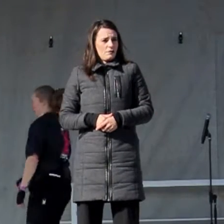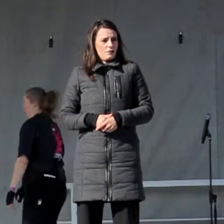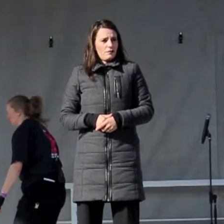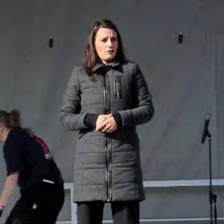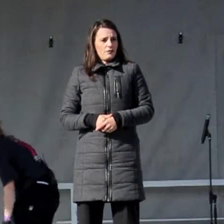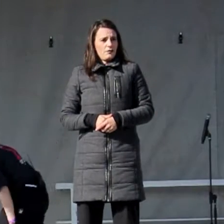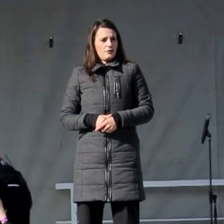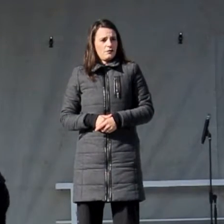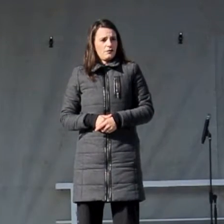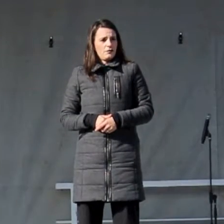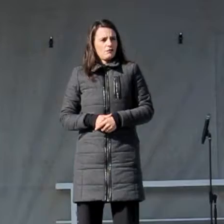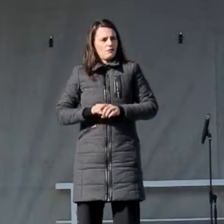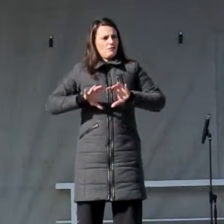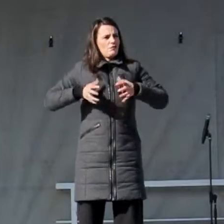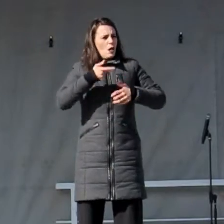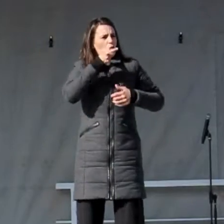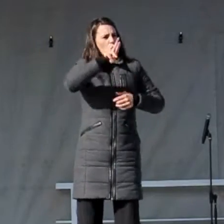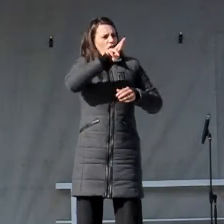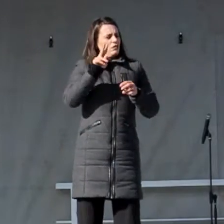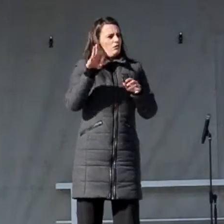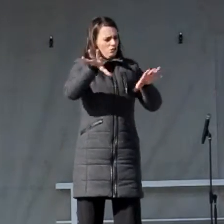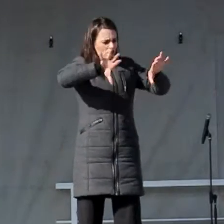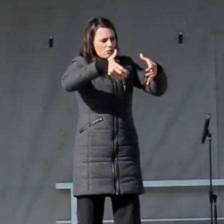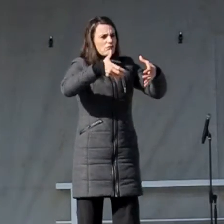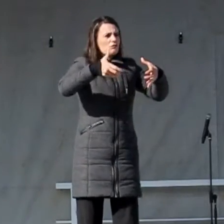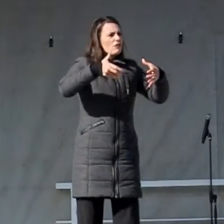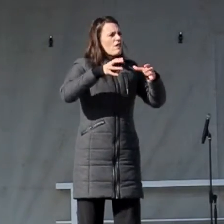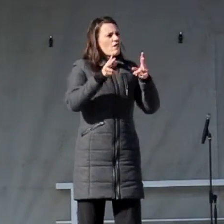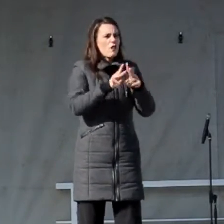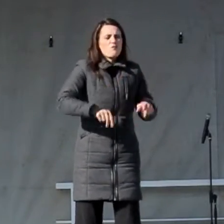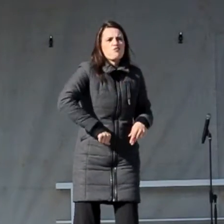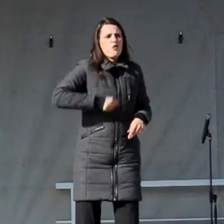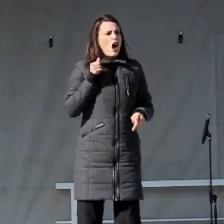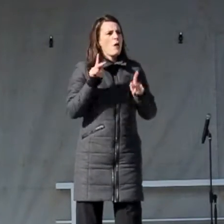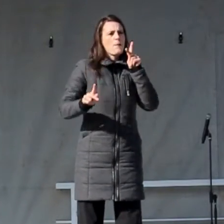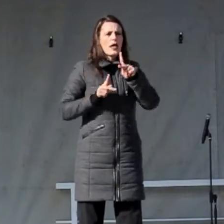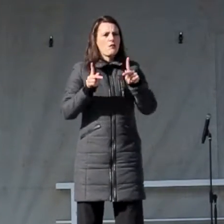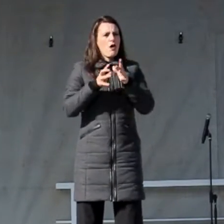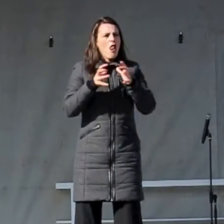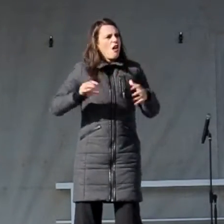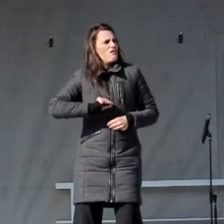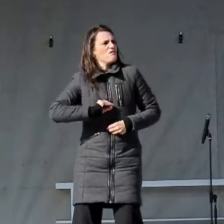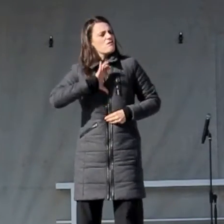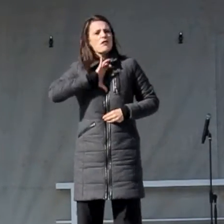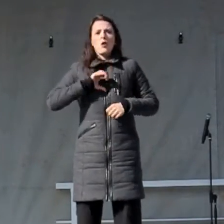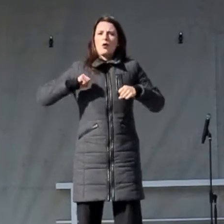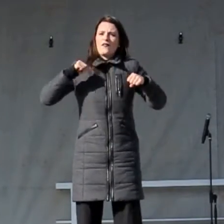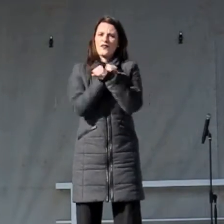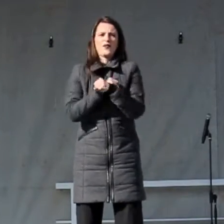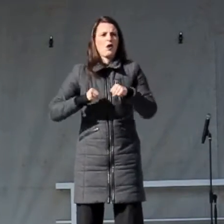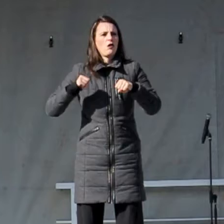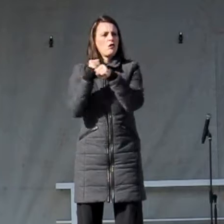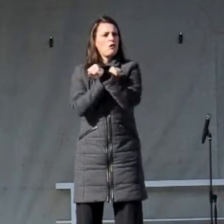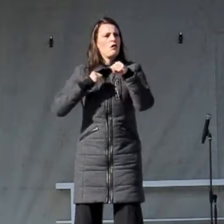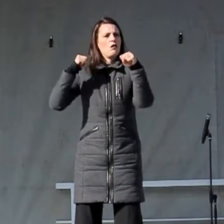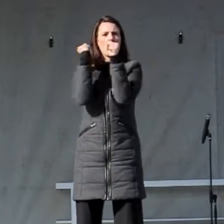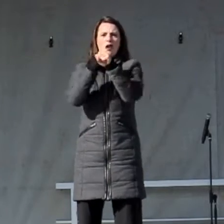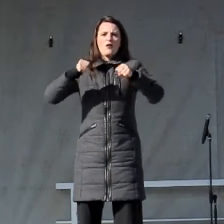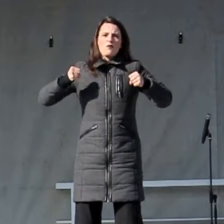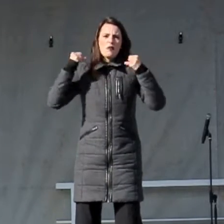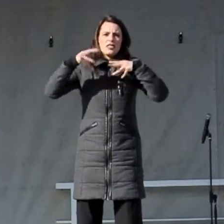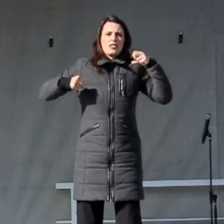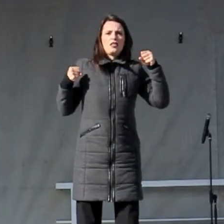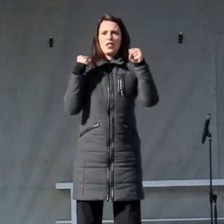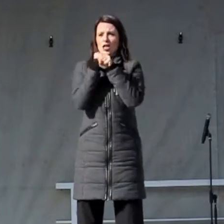We are a proud people with much dignity. We have fought far too long for our